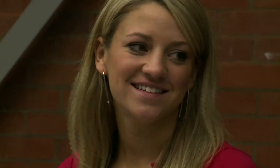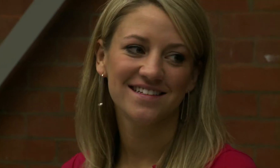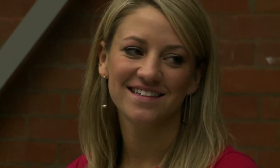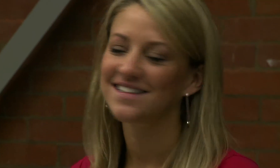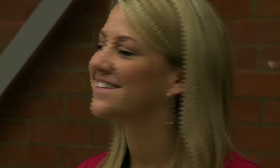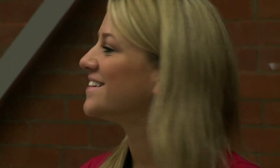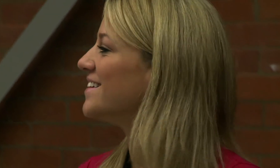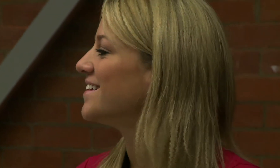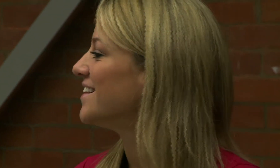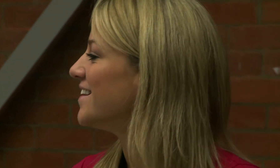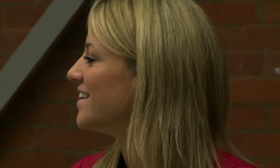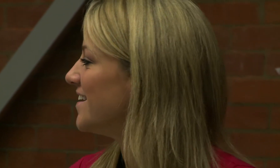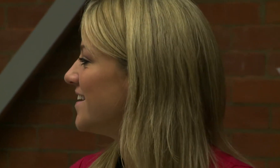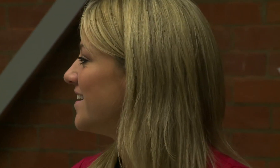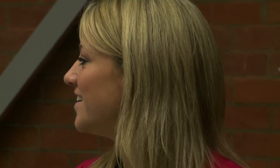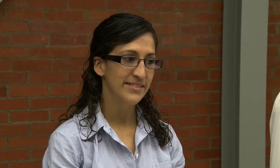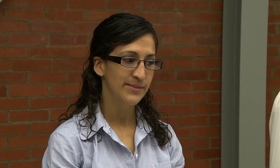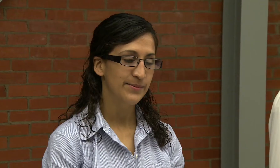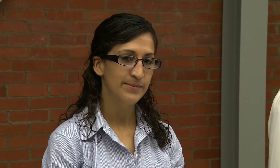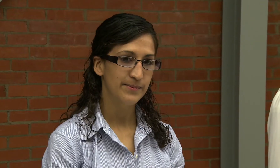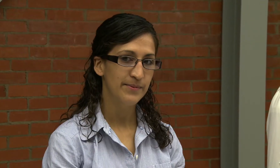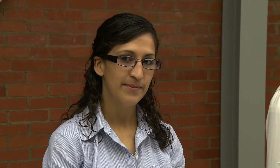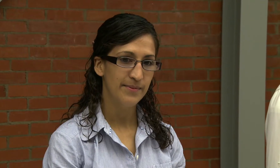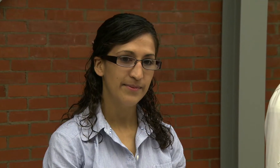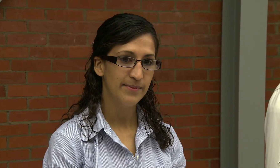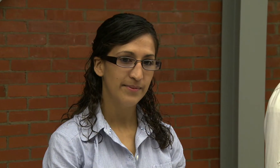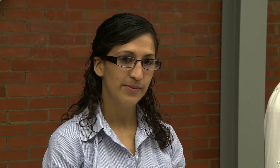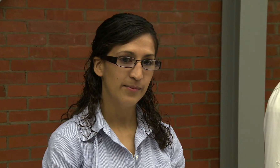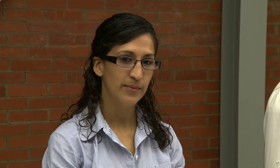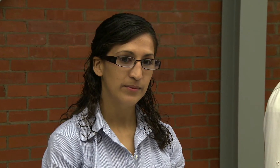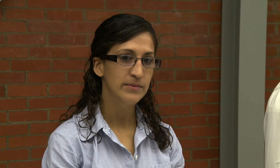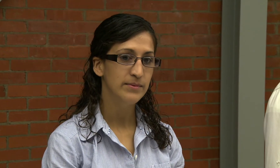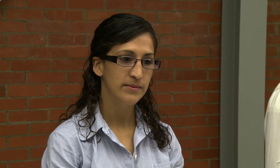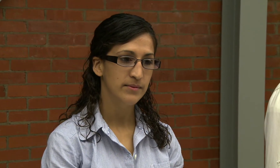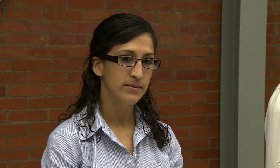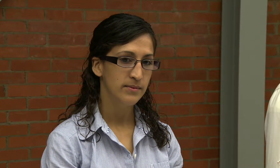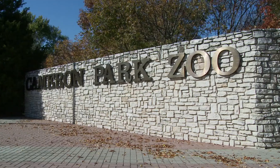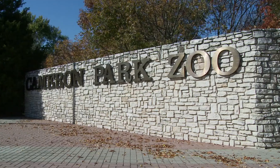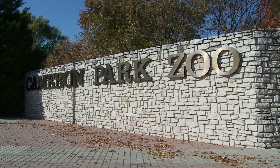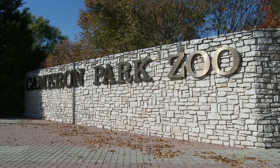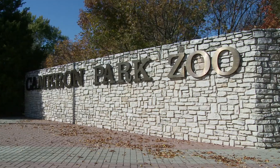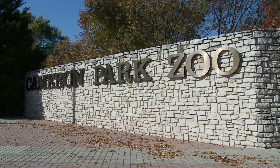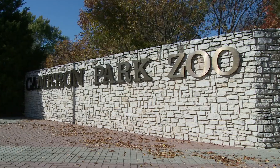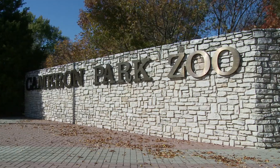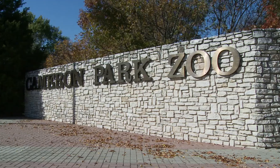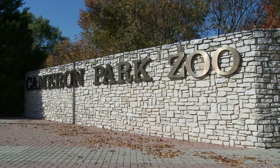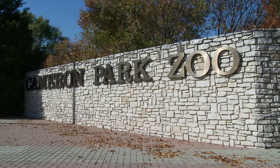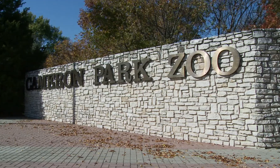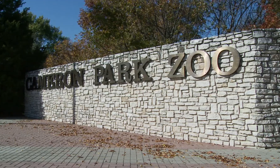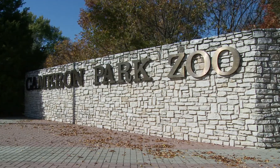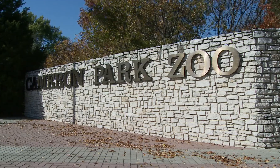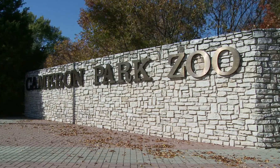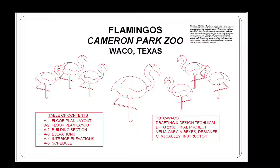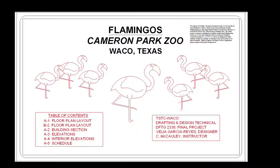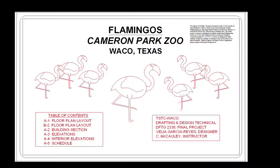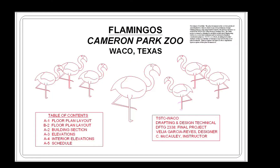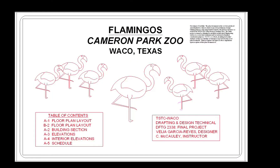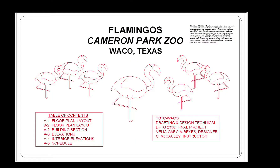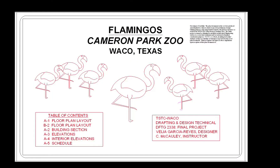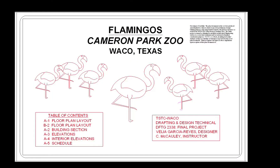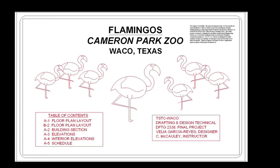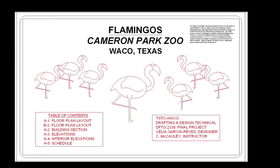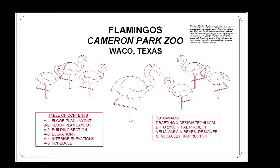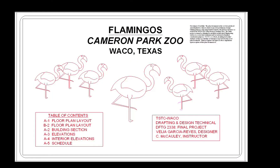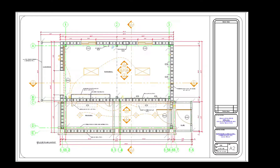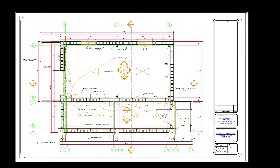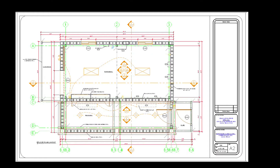projects, they graduate with real-life experiences and drawings for their portfolios, and their client couldn't be more satisfied with their